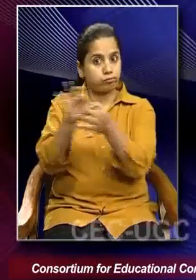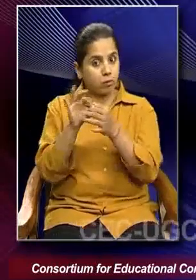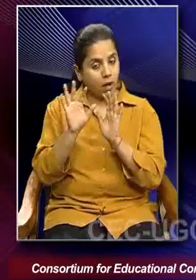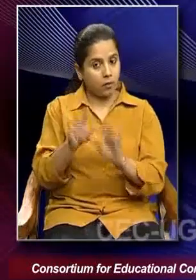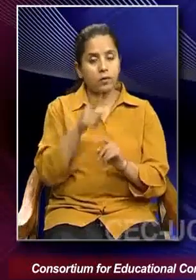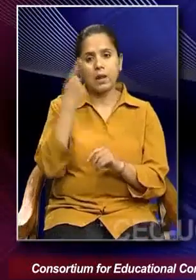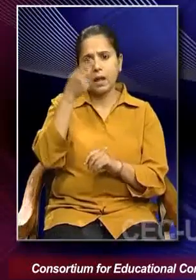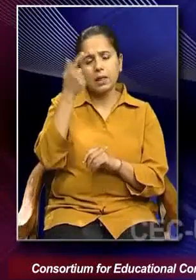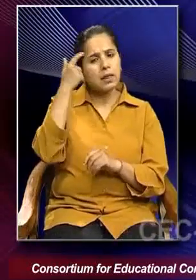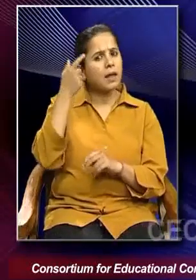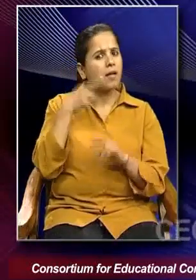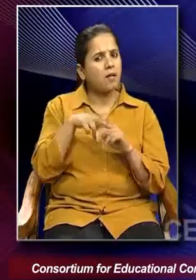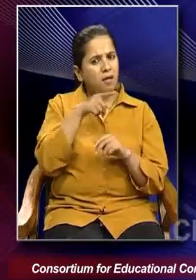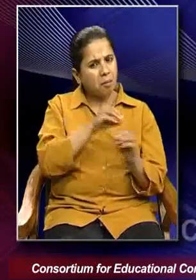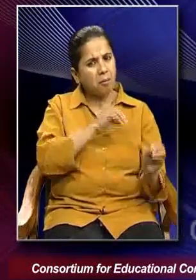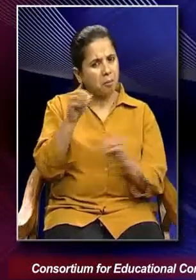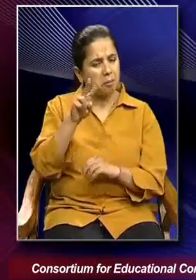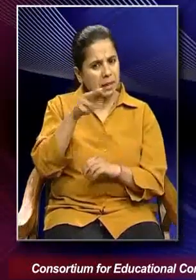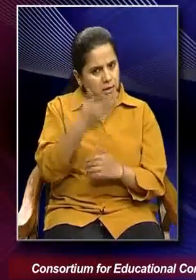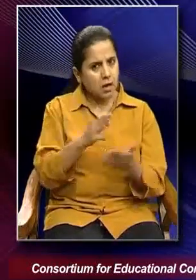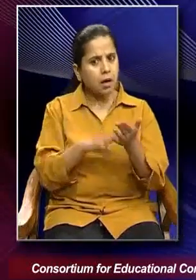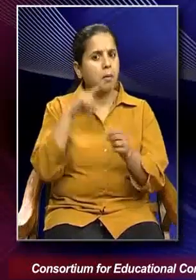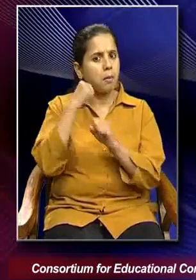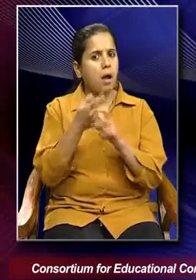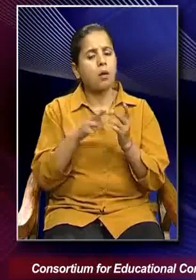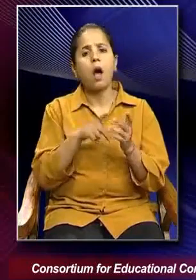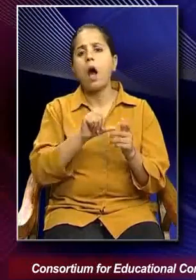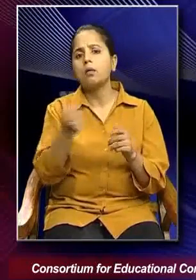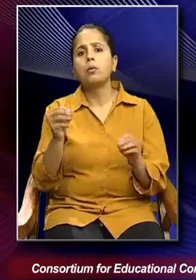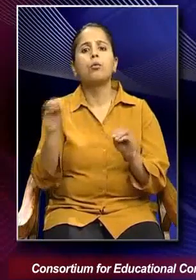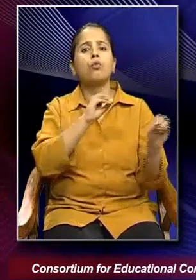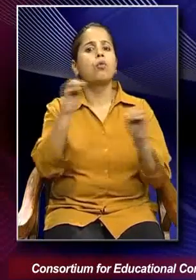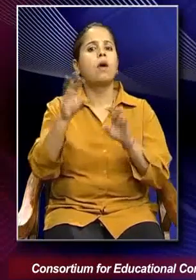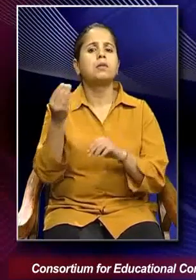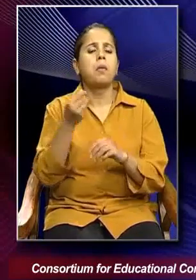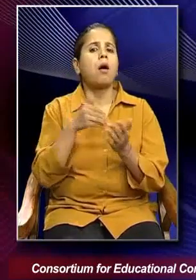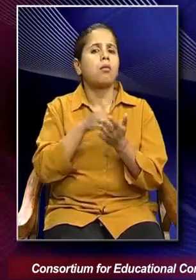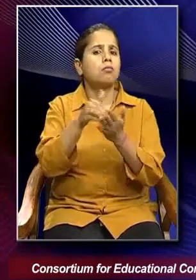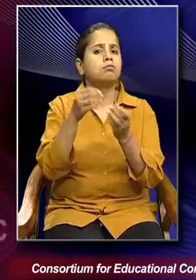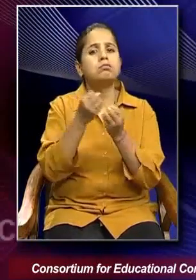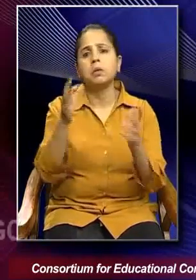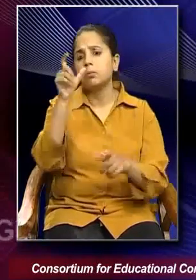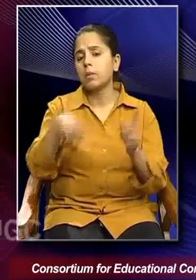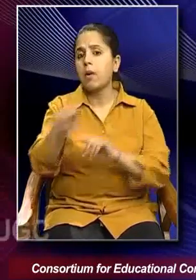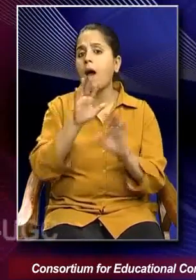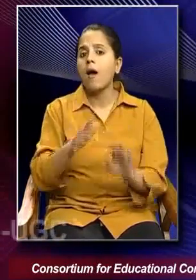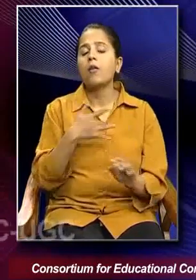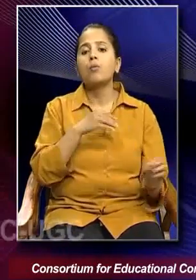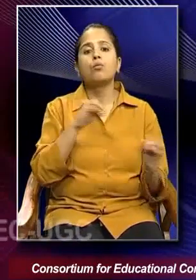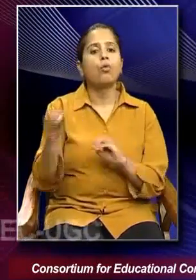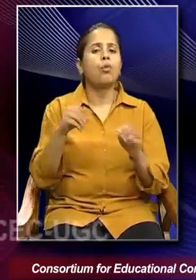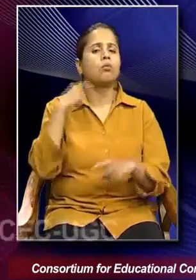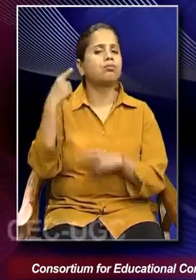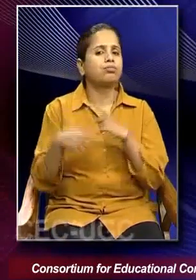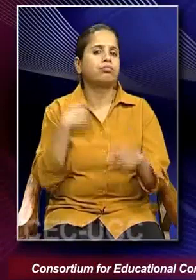think that if this is what migration is, then all other movements, which for instance a lot of people tend to move on